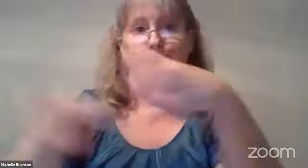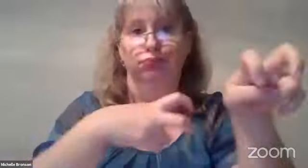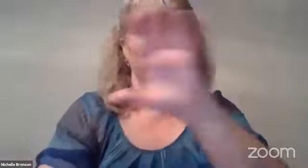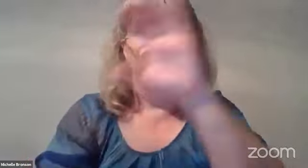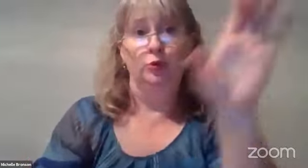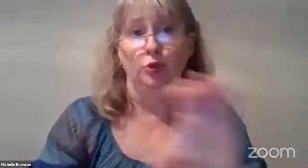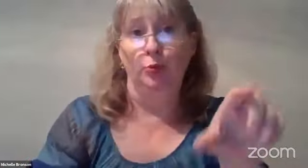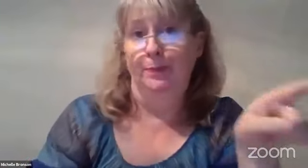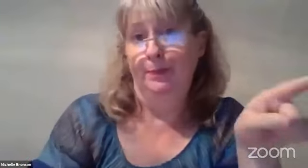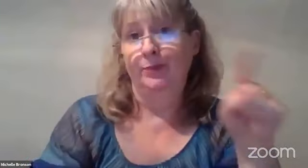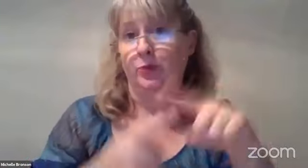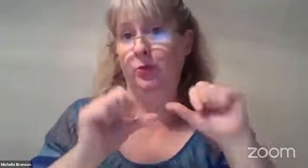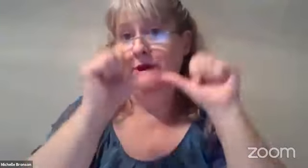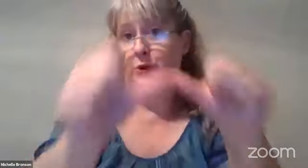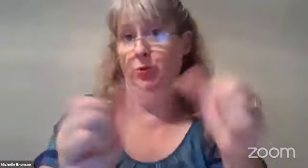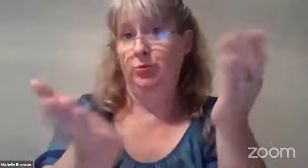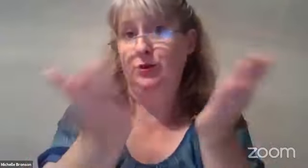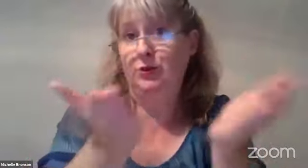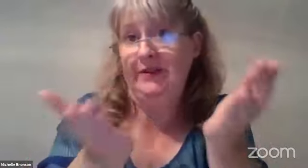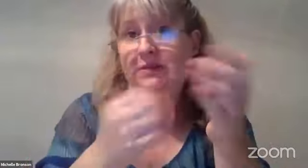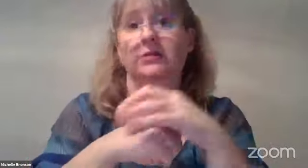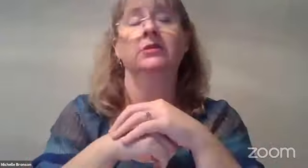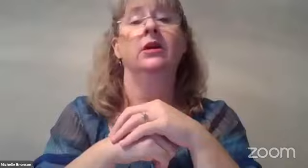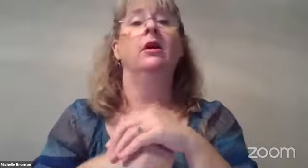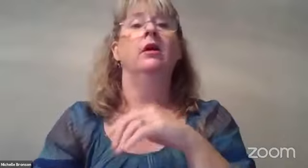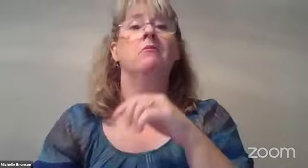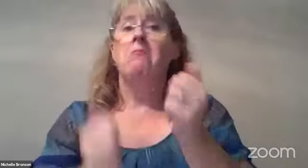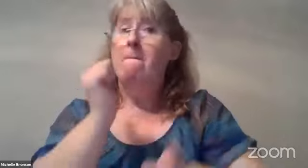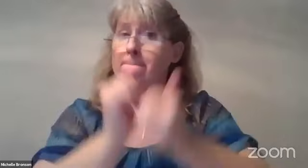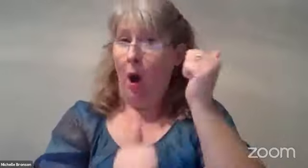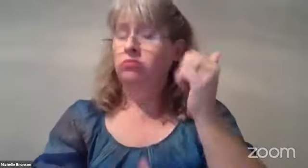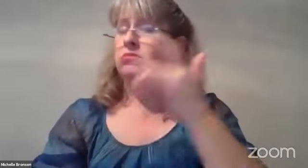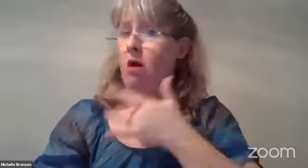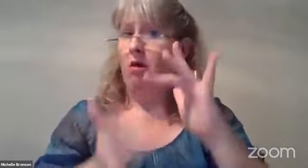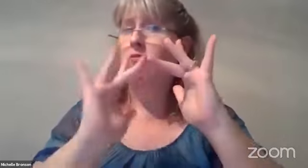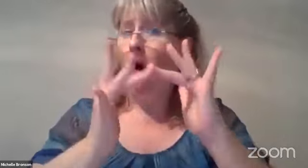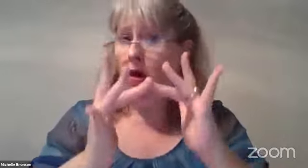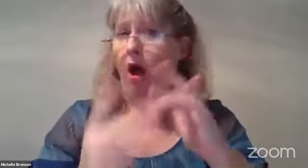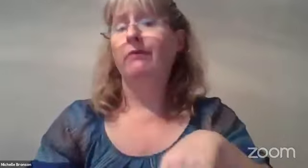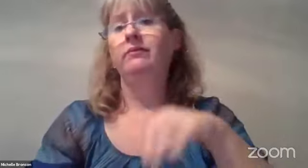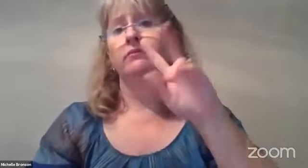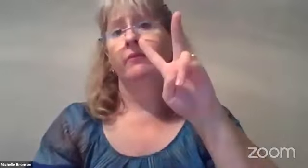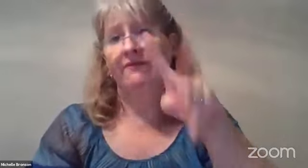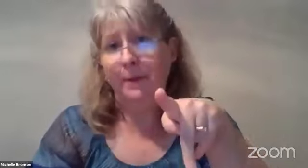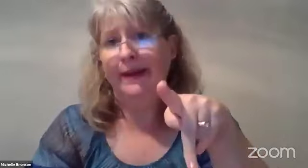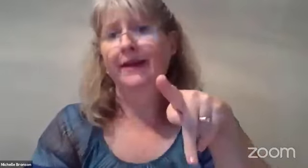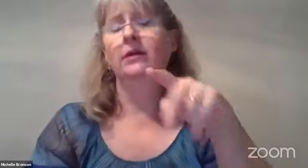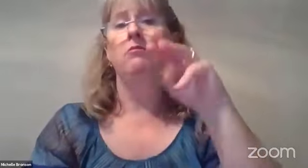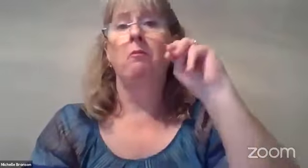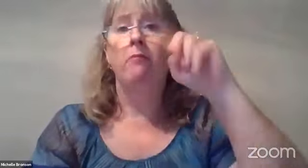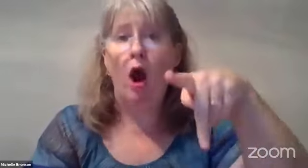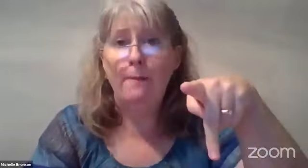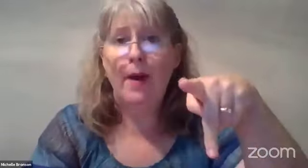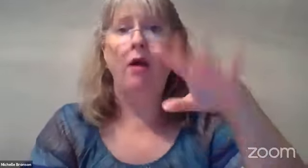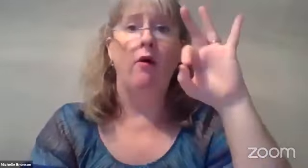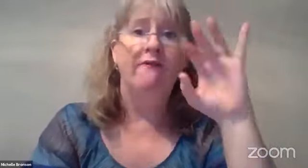and also all employment services via Zoom so we can continue providing services to the community. Most of it has been online through